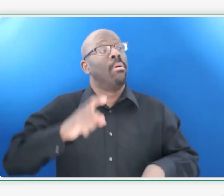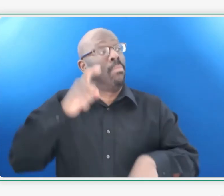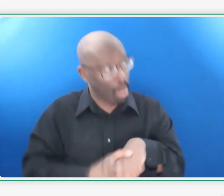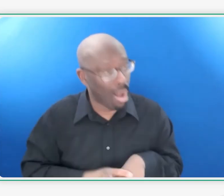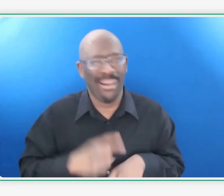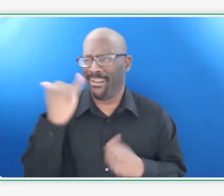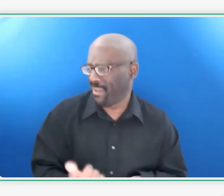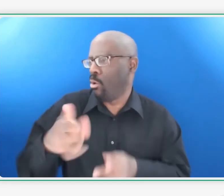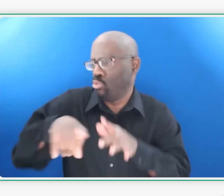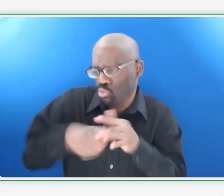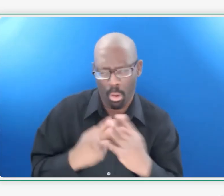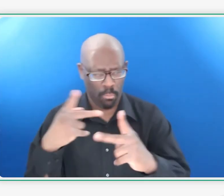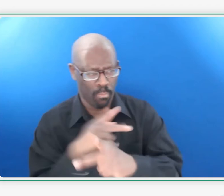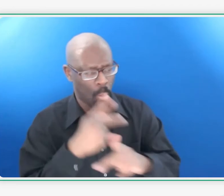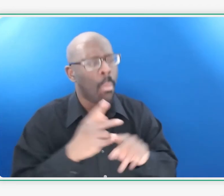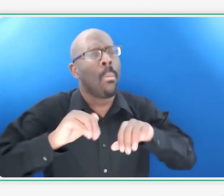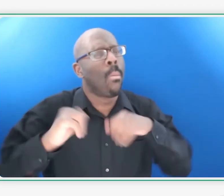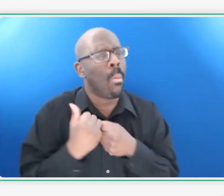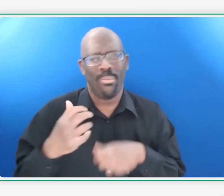that's how you build a strong foundation.